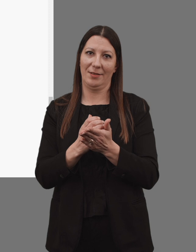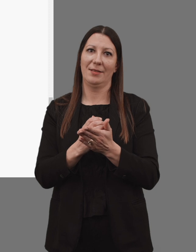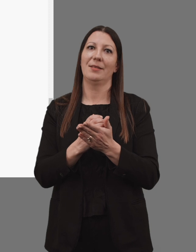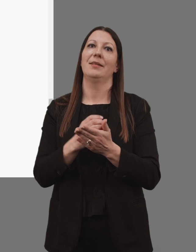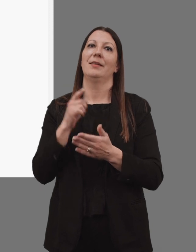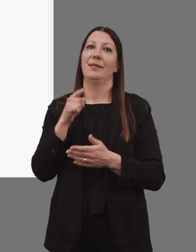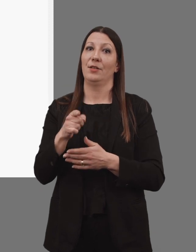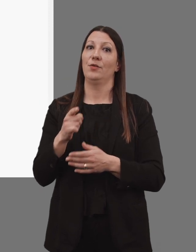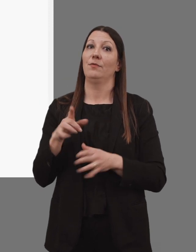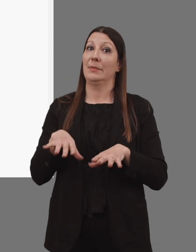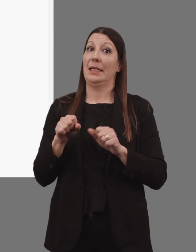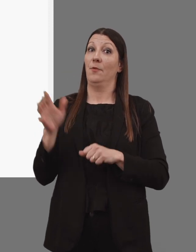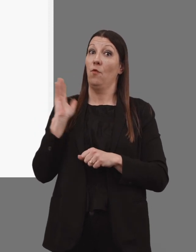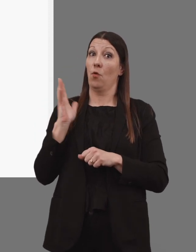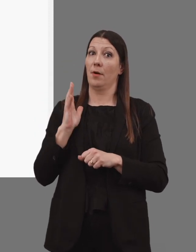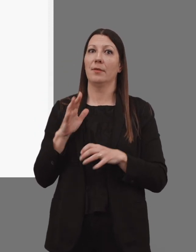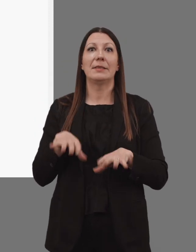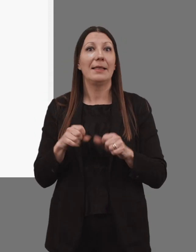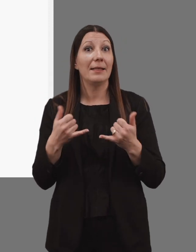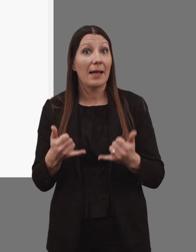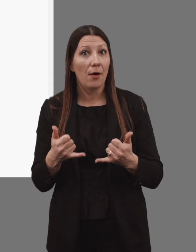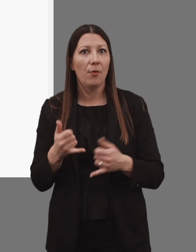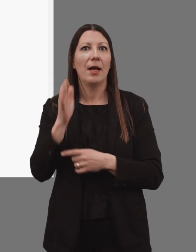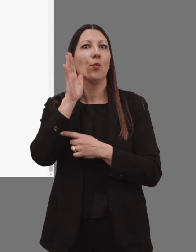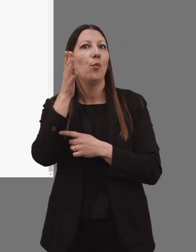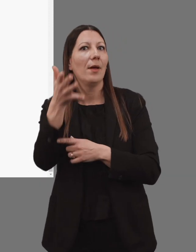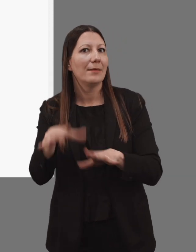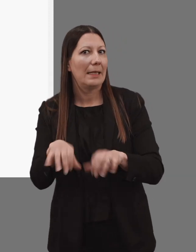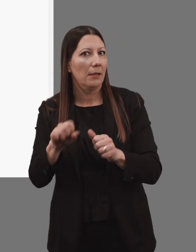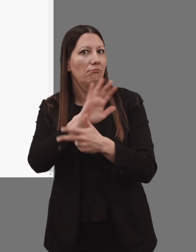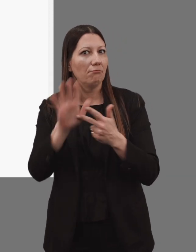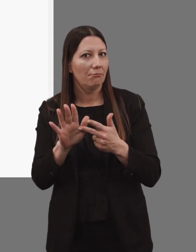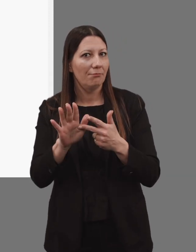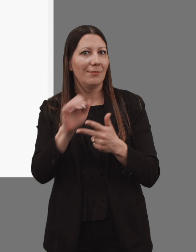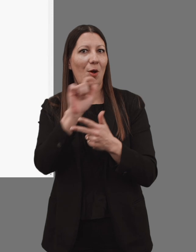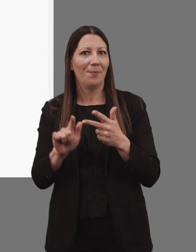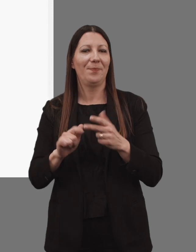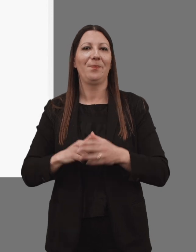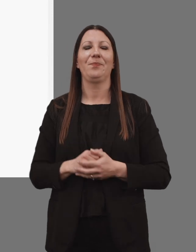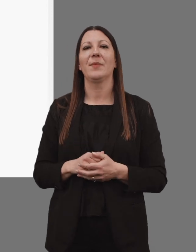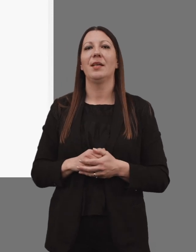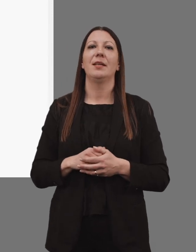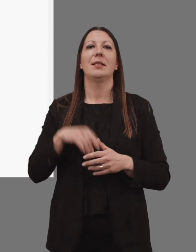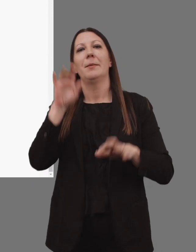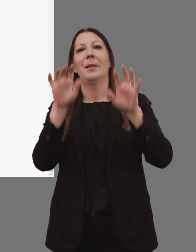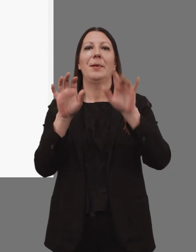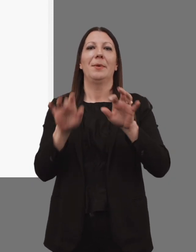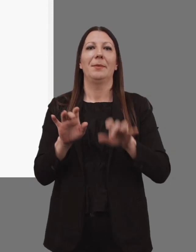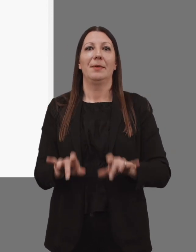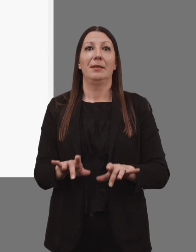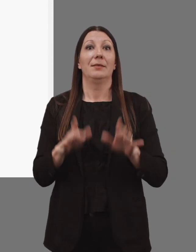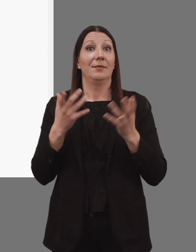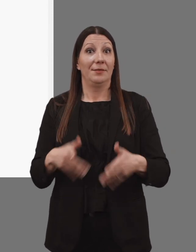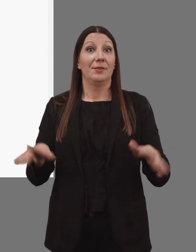taken, are currently taking, or will be taking in the future. Once you've added everything you need, then